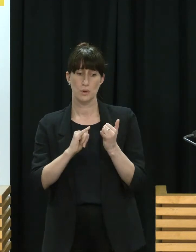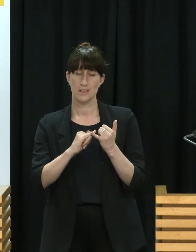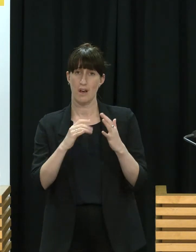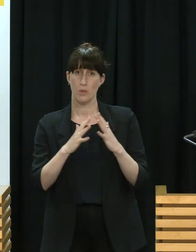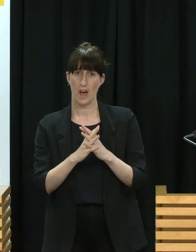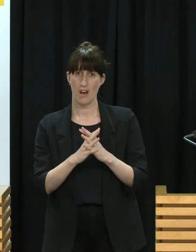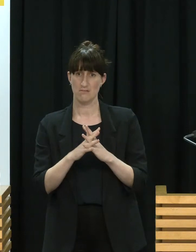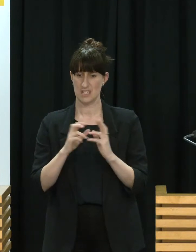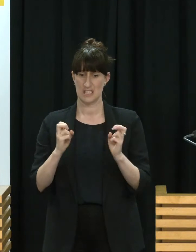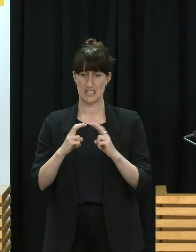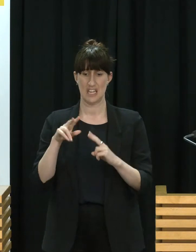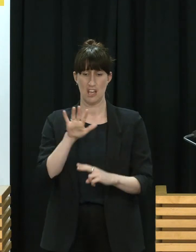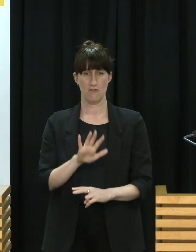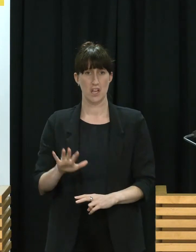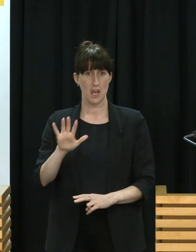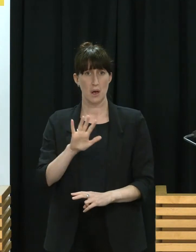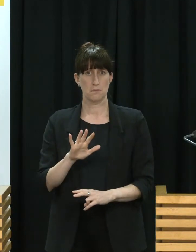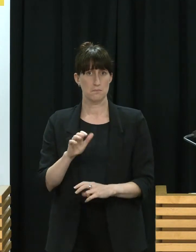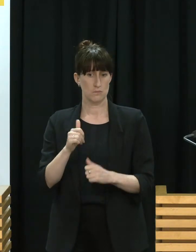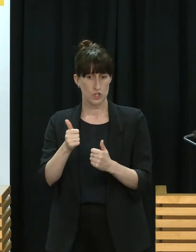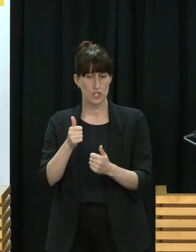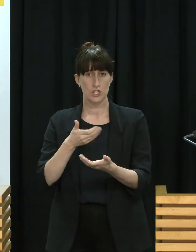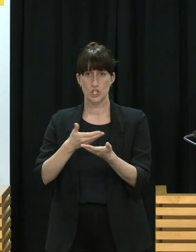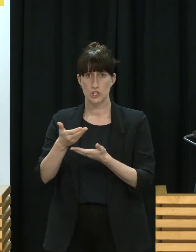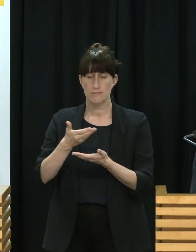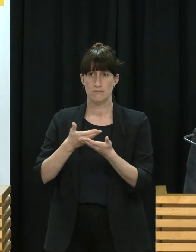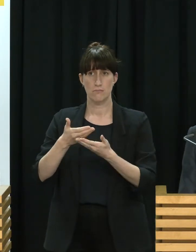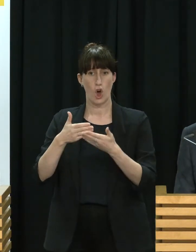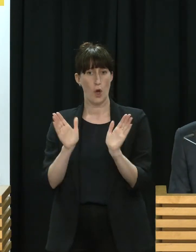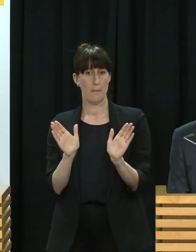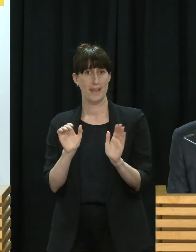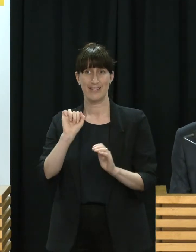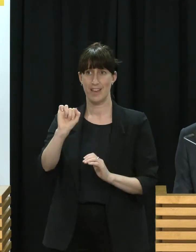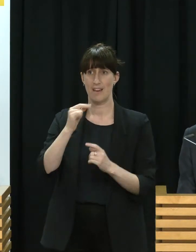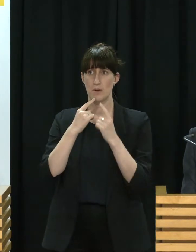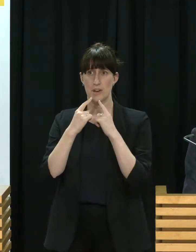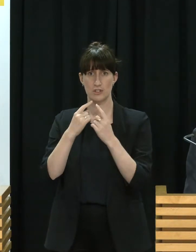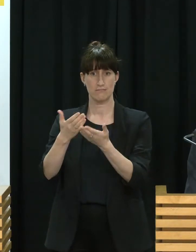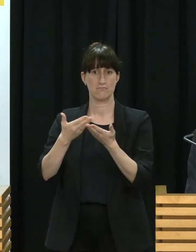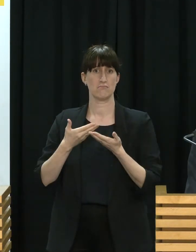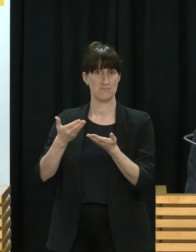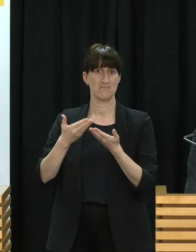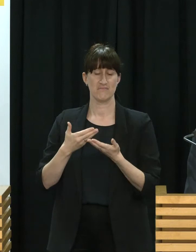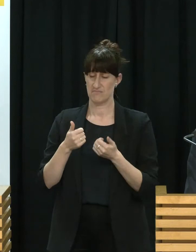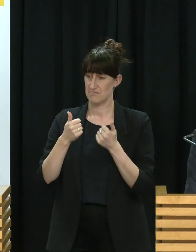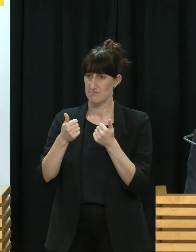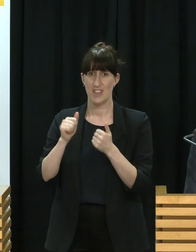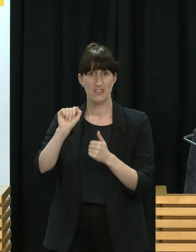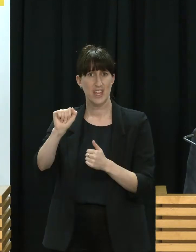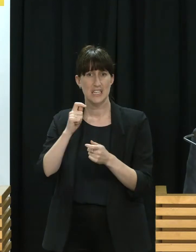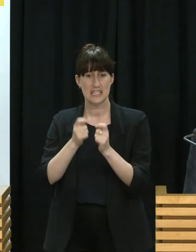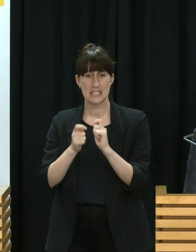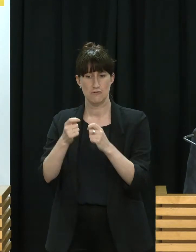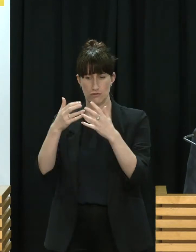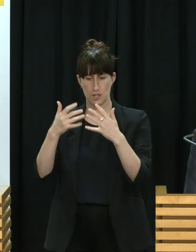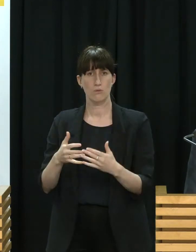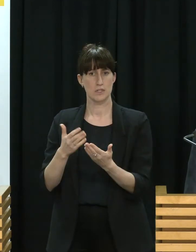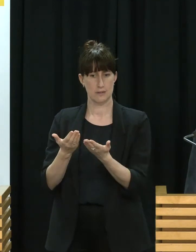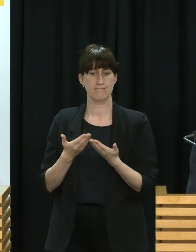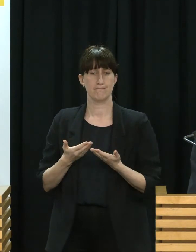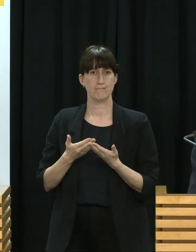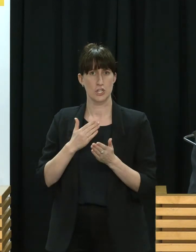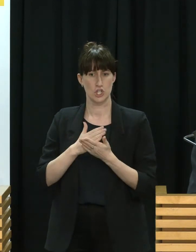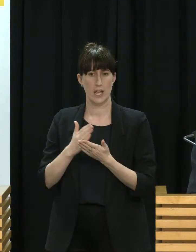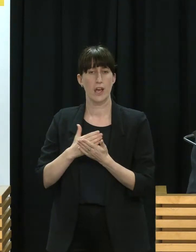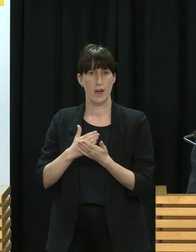been very free in sharing information about their case investigations and their testing results. It does show, though, that